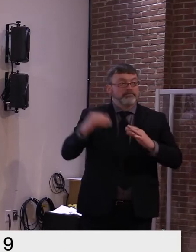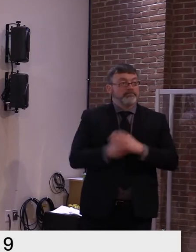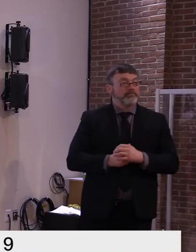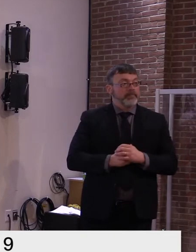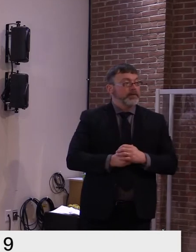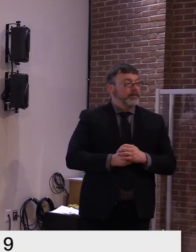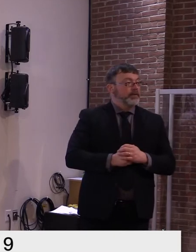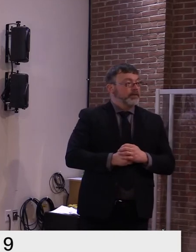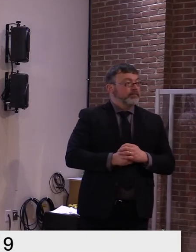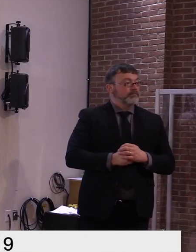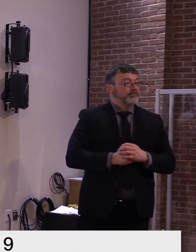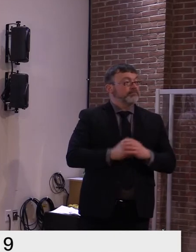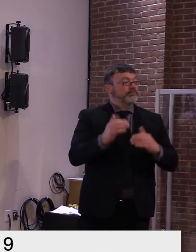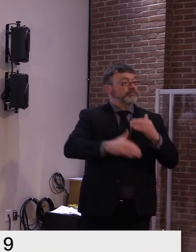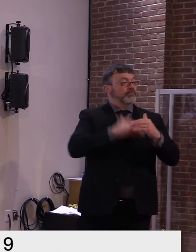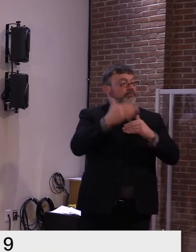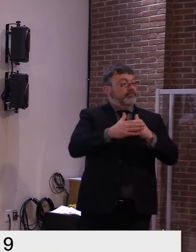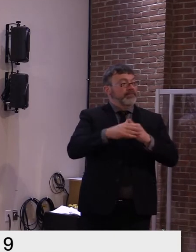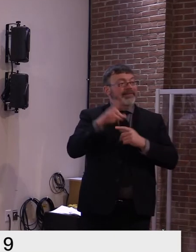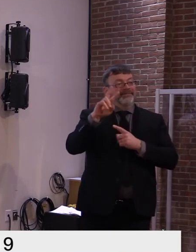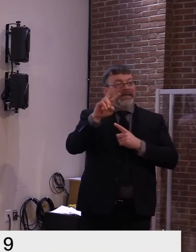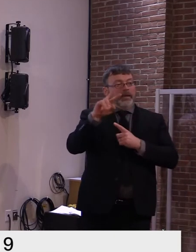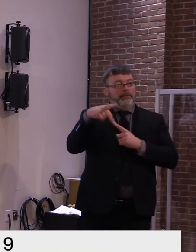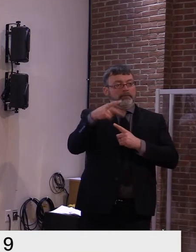Thanks. John, VPR.